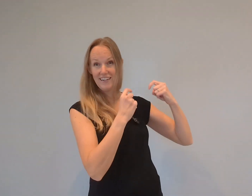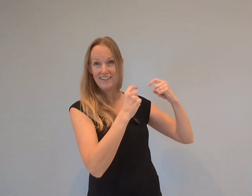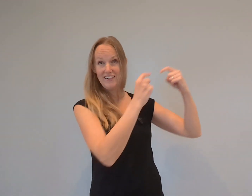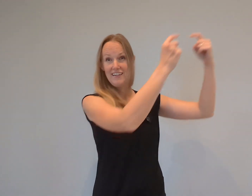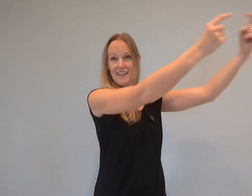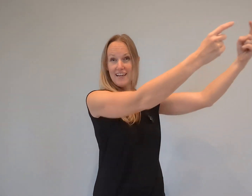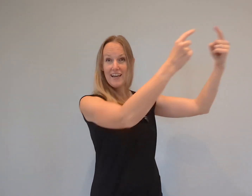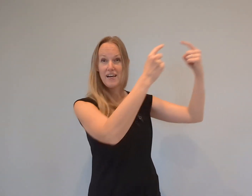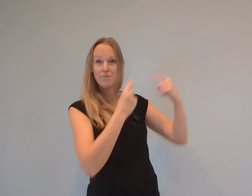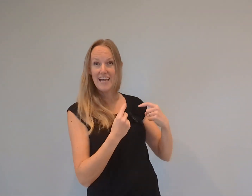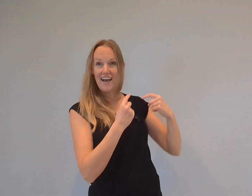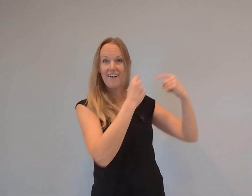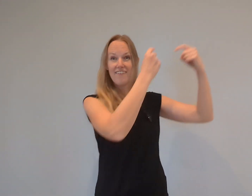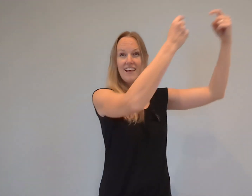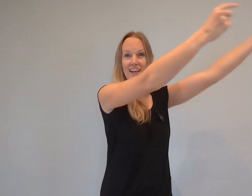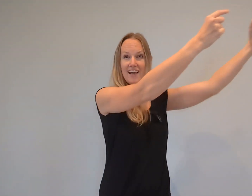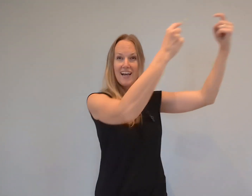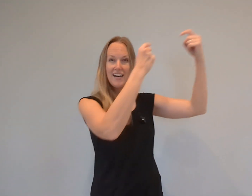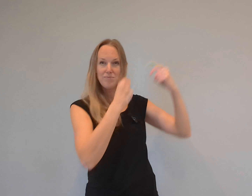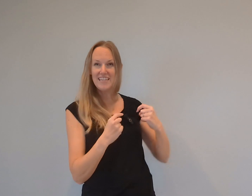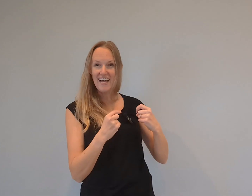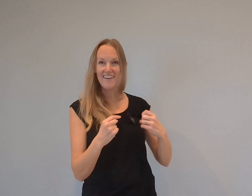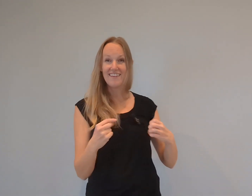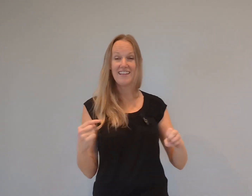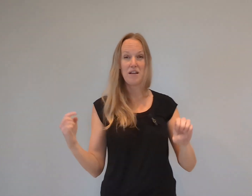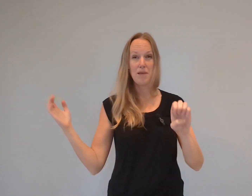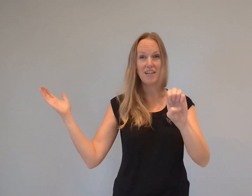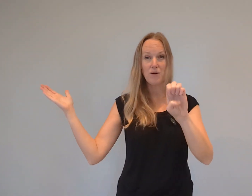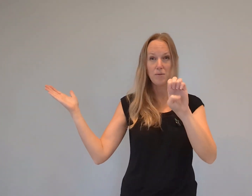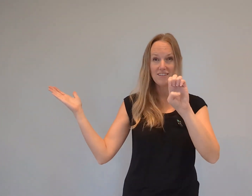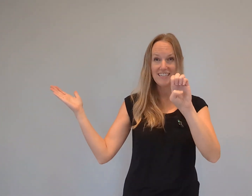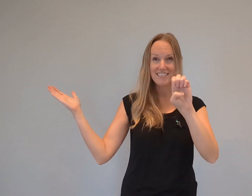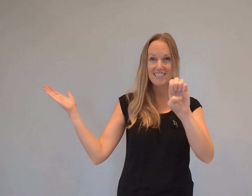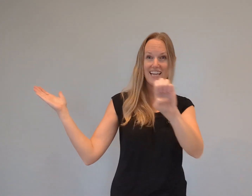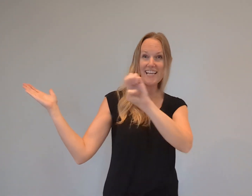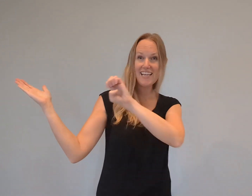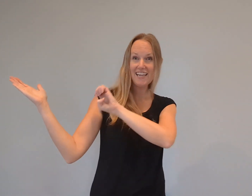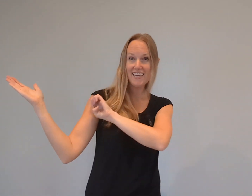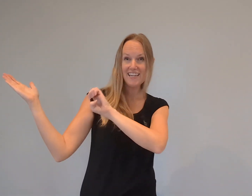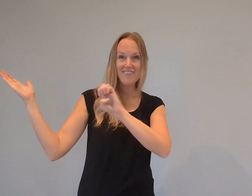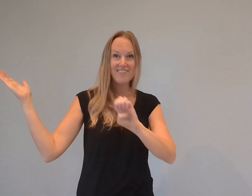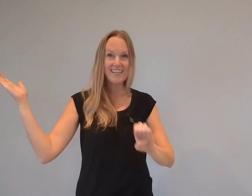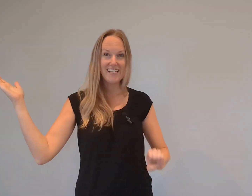here, come down, and then Emmanuel, we learned yesterday, E, making a